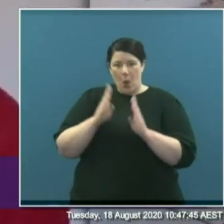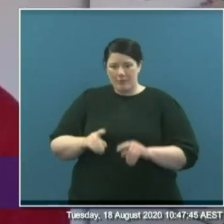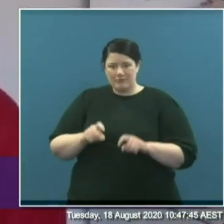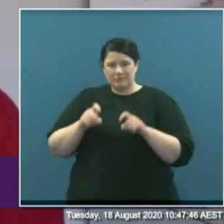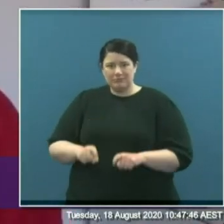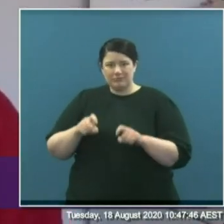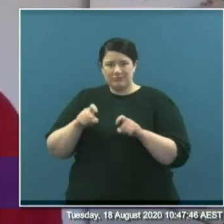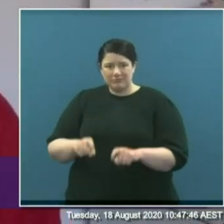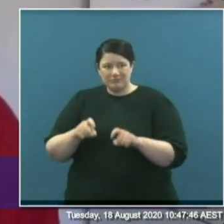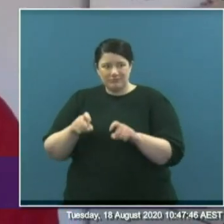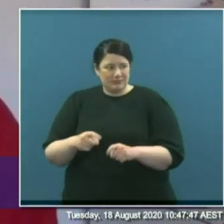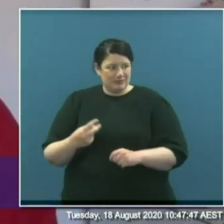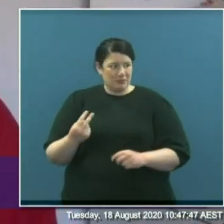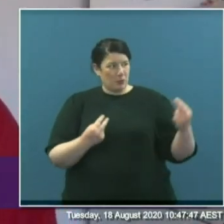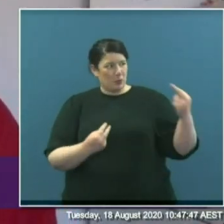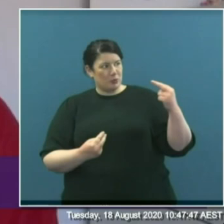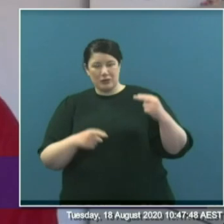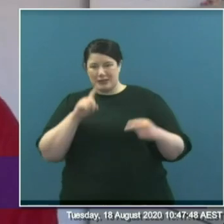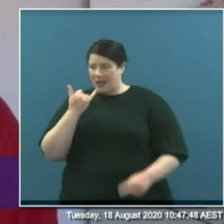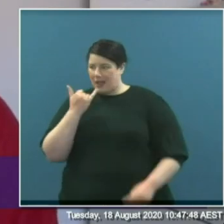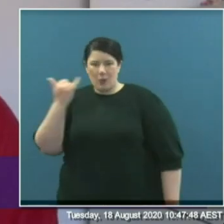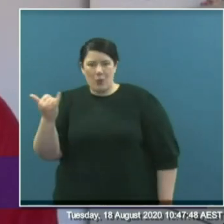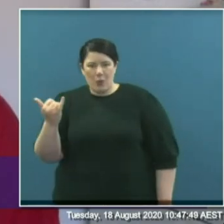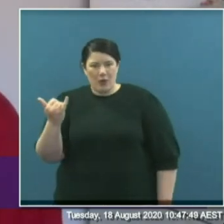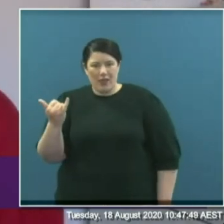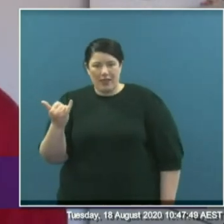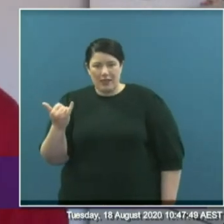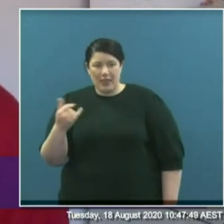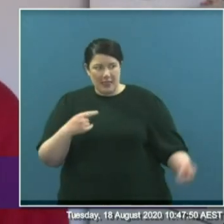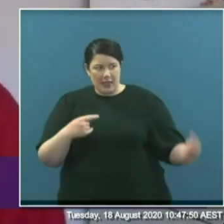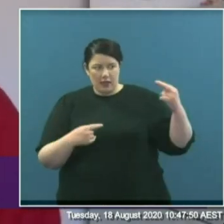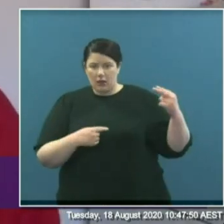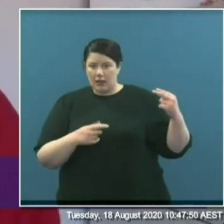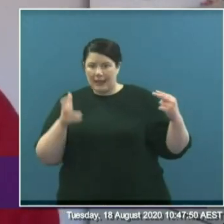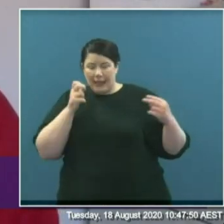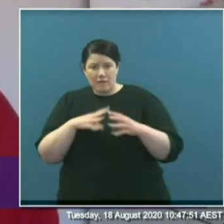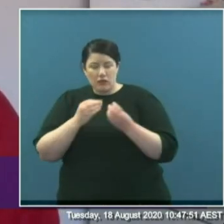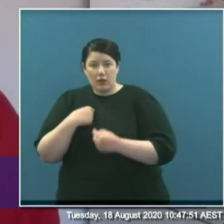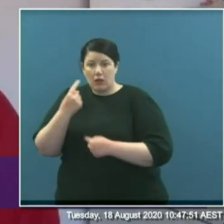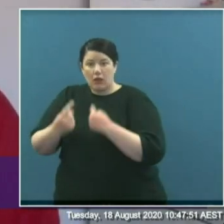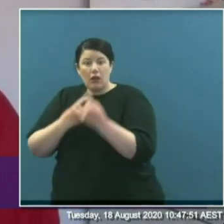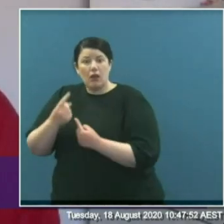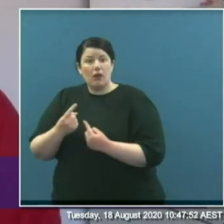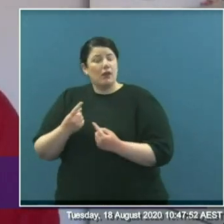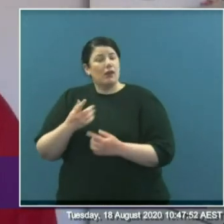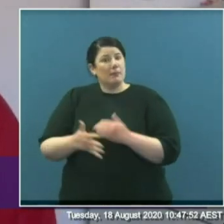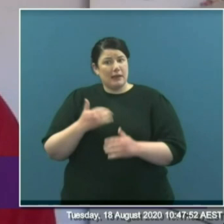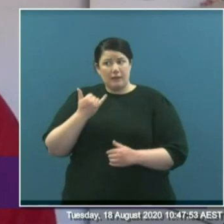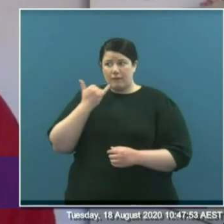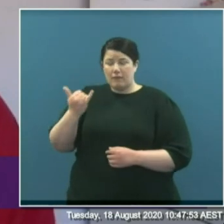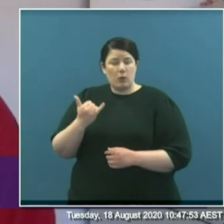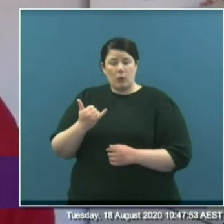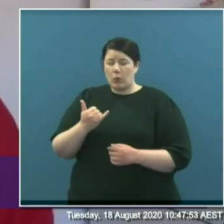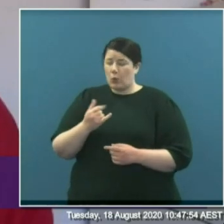where it is safe to make a phone call like that where somebody isn't going to over here. So it means that phone calls become very